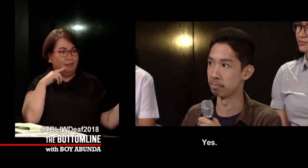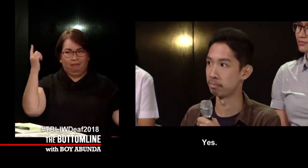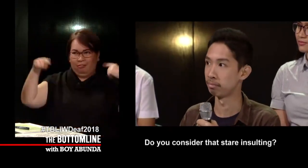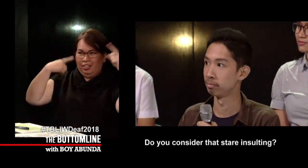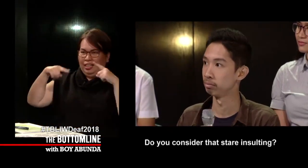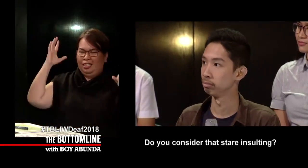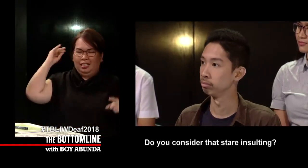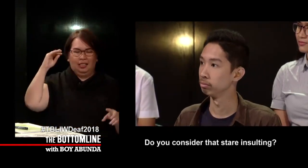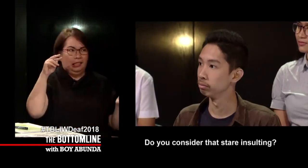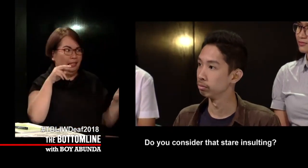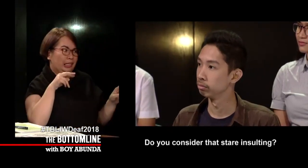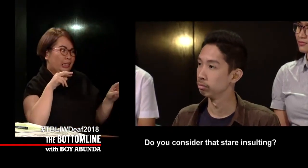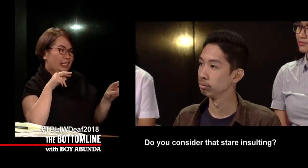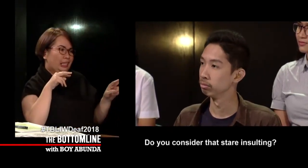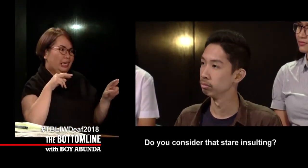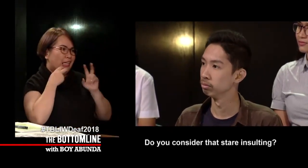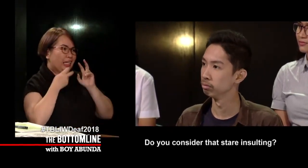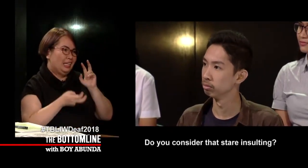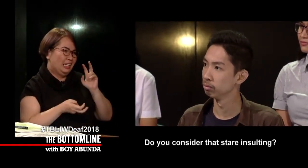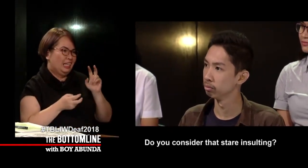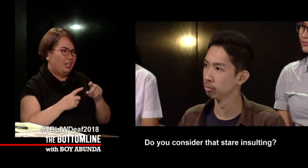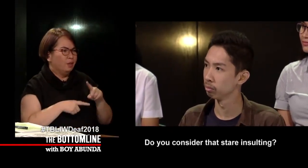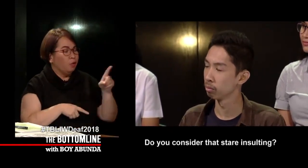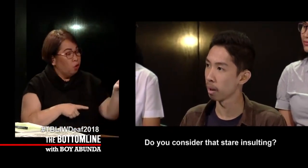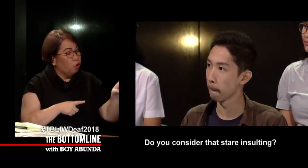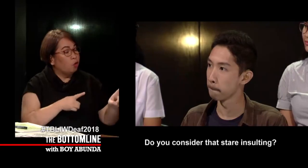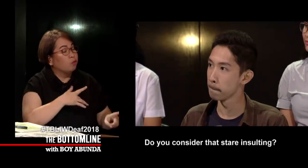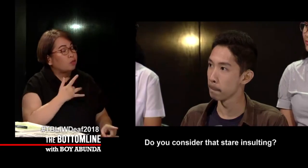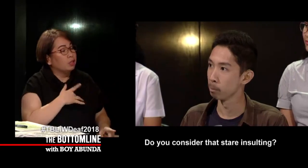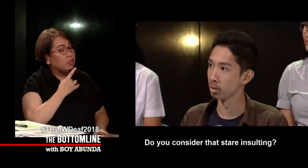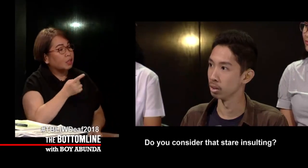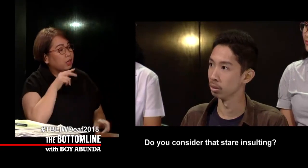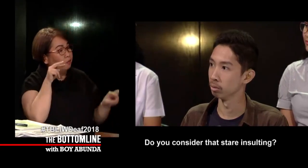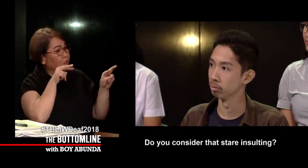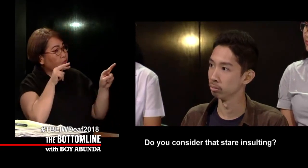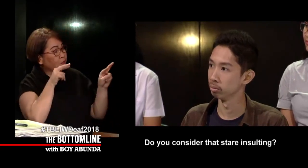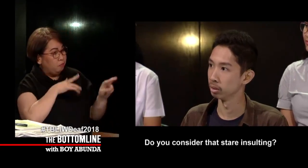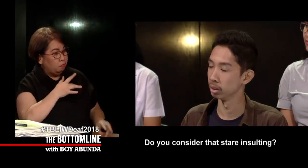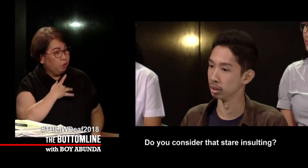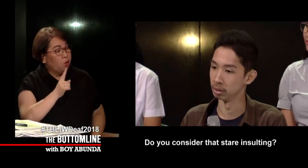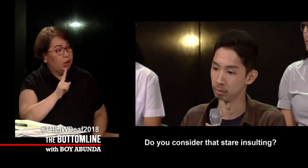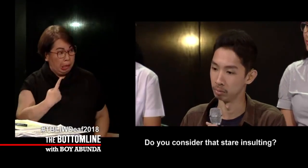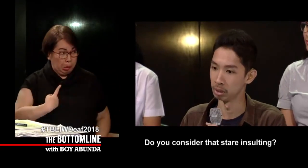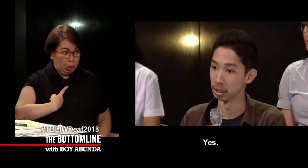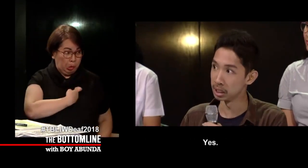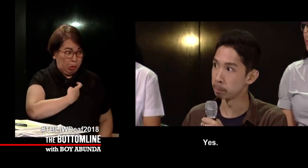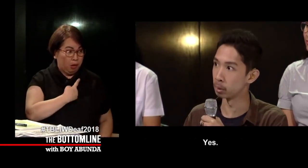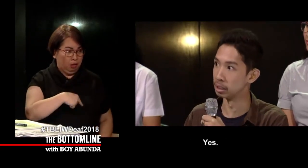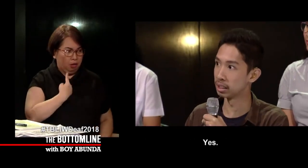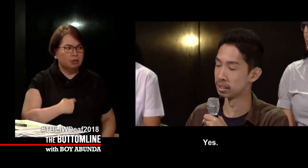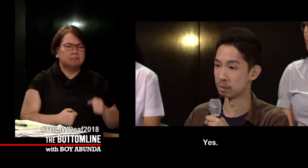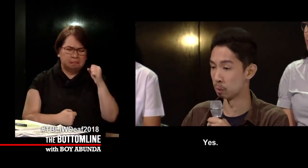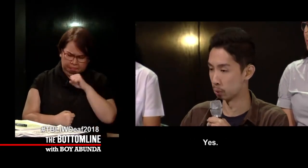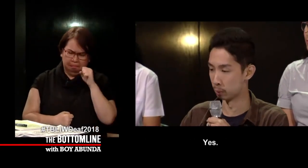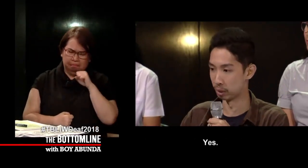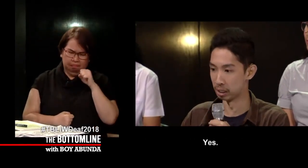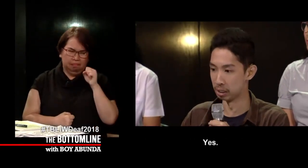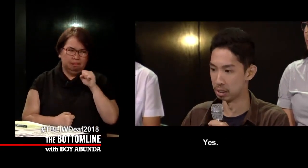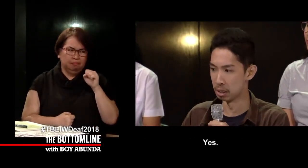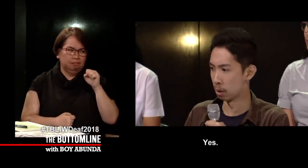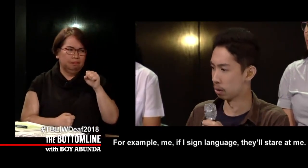Yeah. And do you consider that stare insulting? Yes, but it